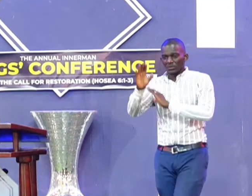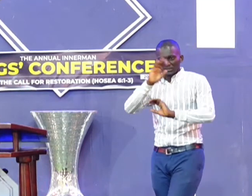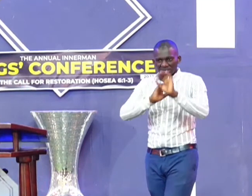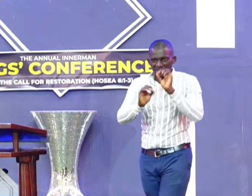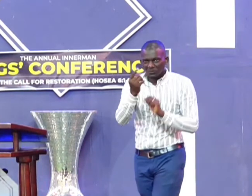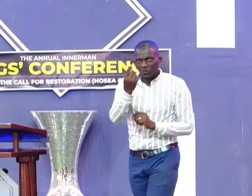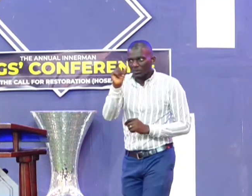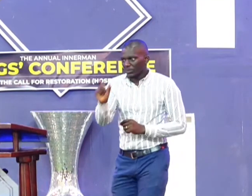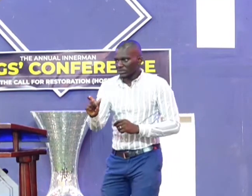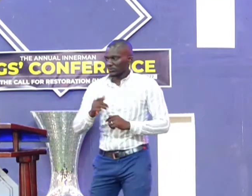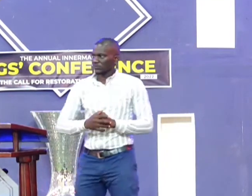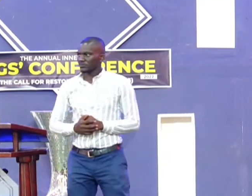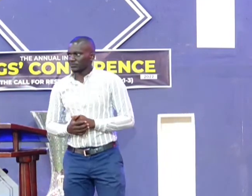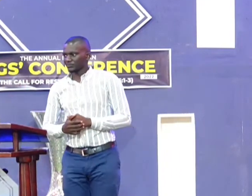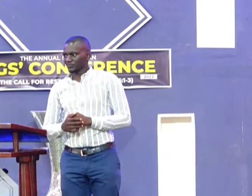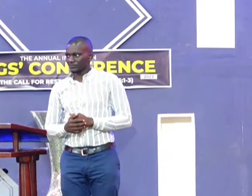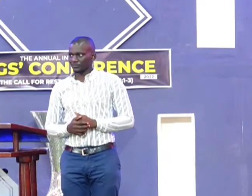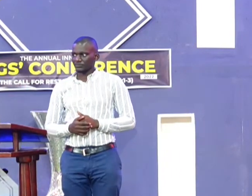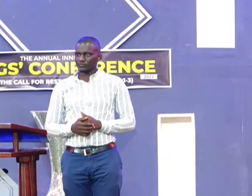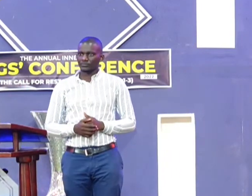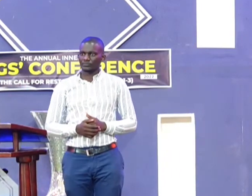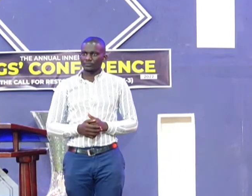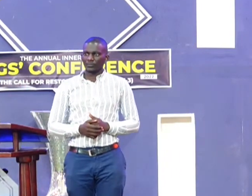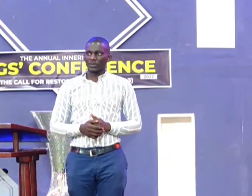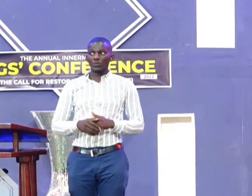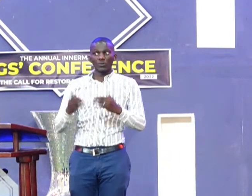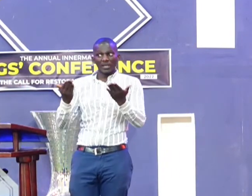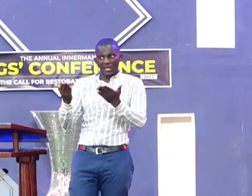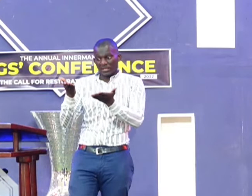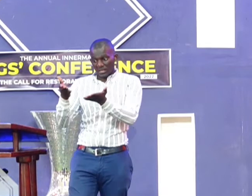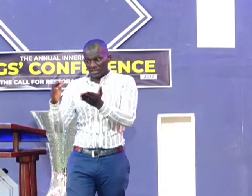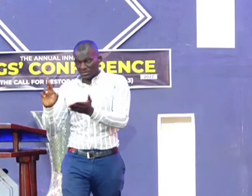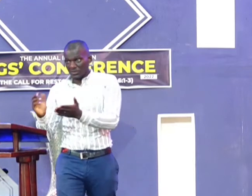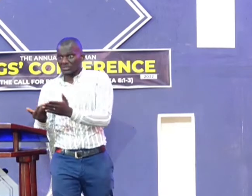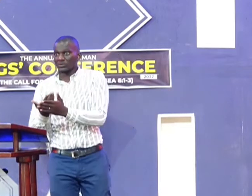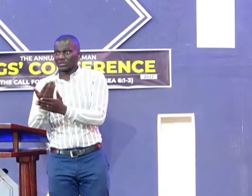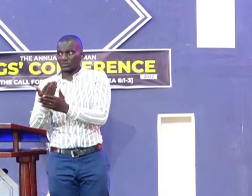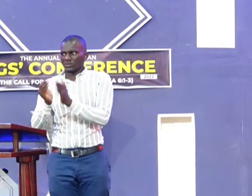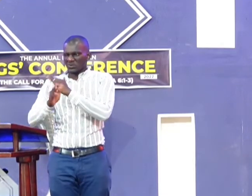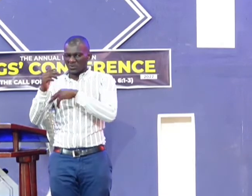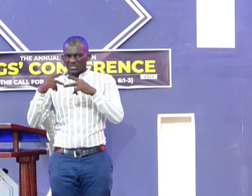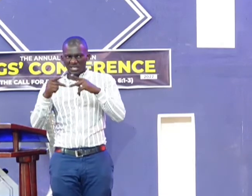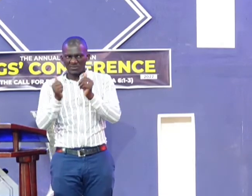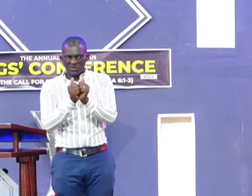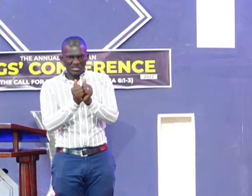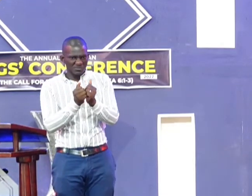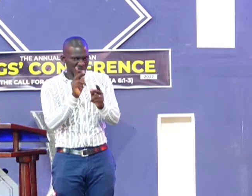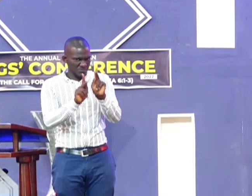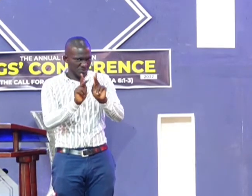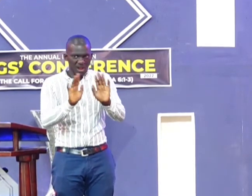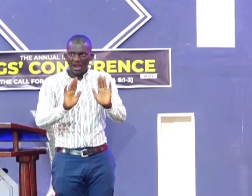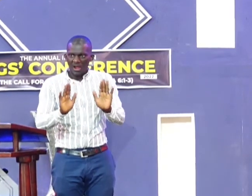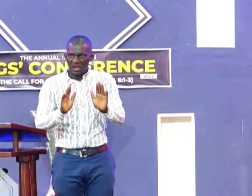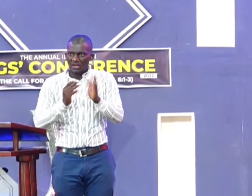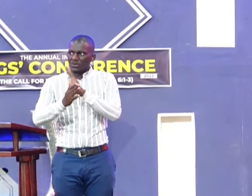omuntu omu. But God is seeking for one. Buli awali okudde obujja. Wherever there is restoration. Katonda tatandika na bantu. The Lord does not begin with many.